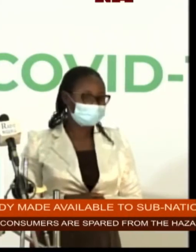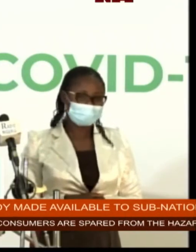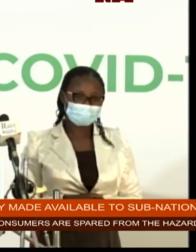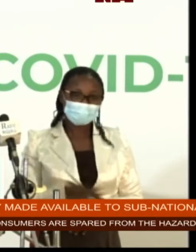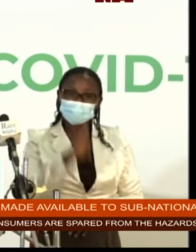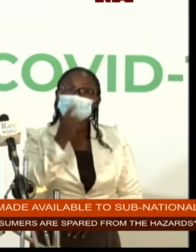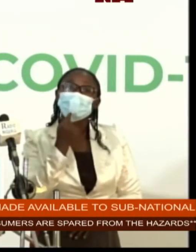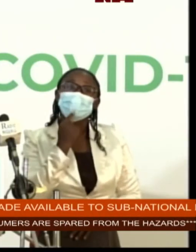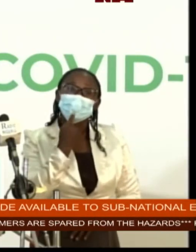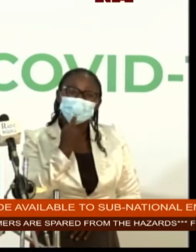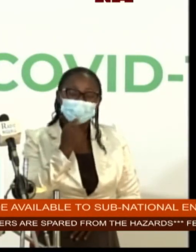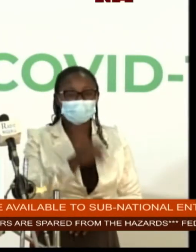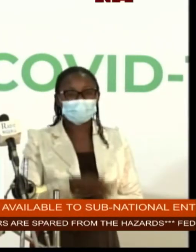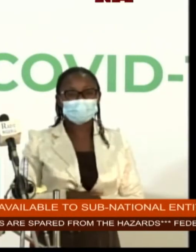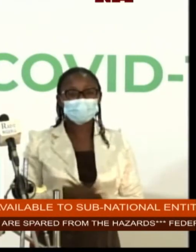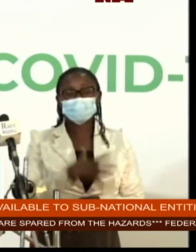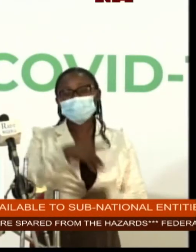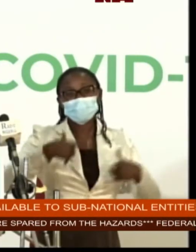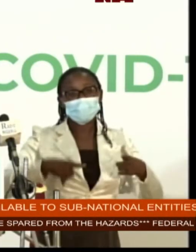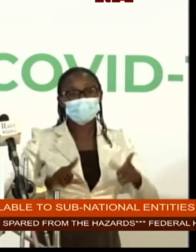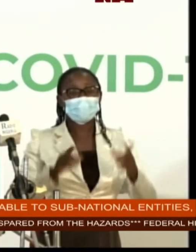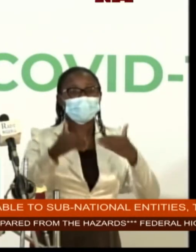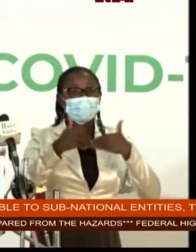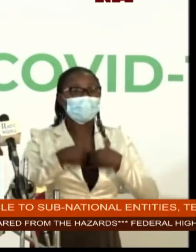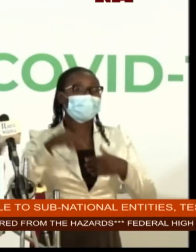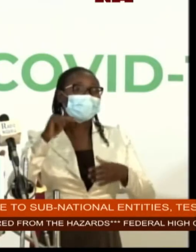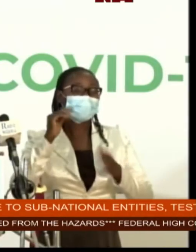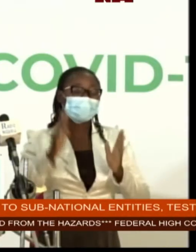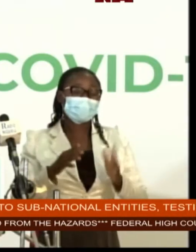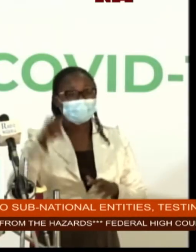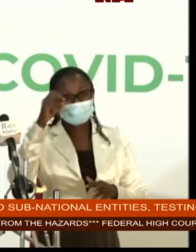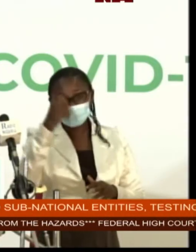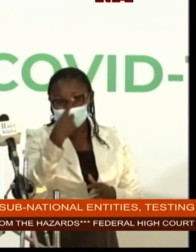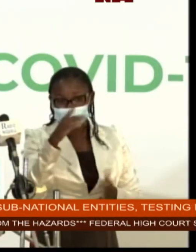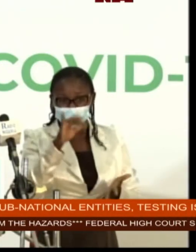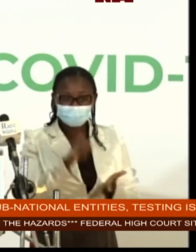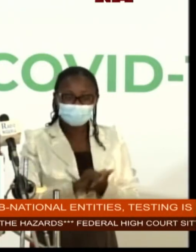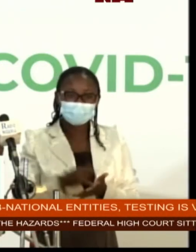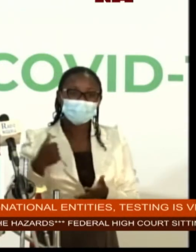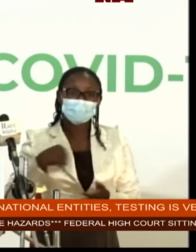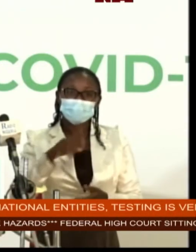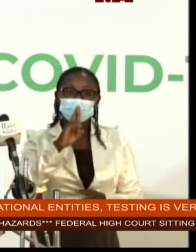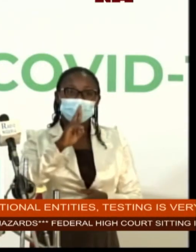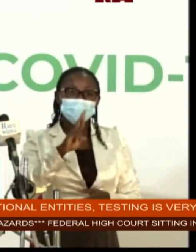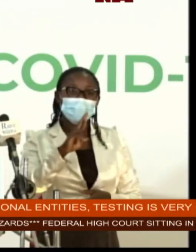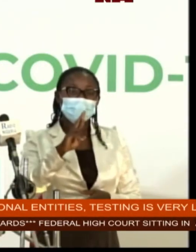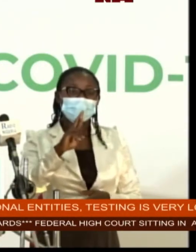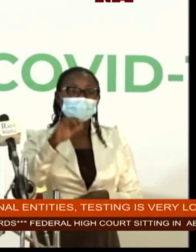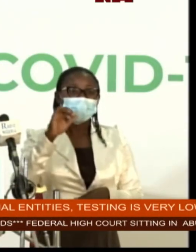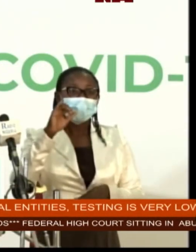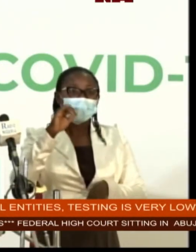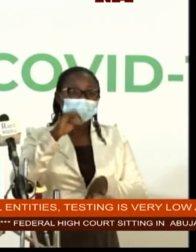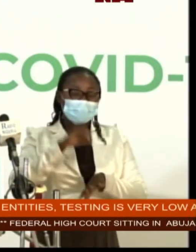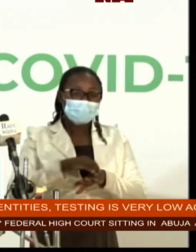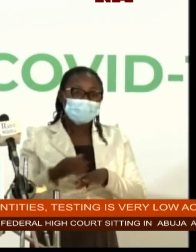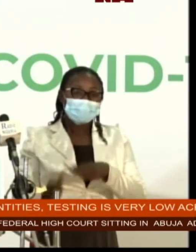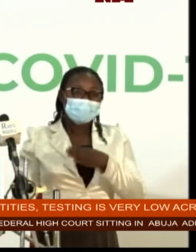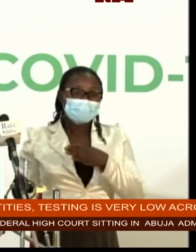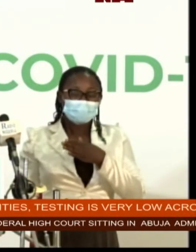Let's get serious. And let's have Nigerians understand that we are at a perilous